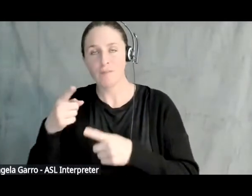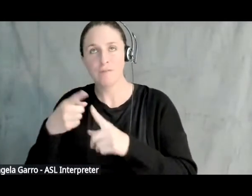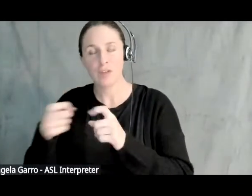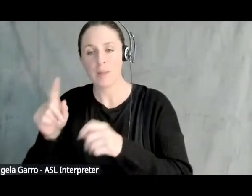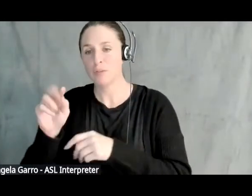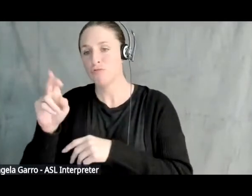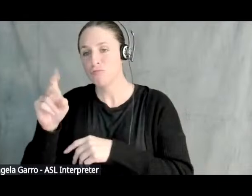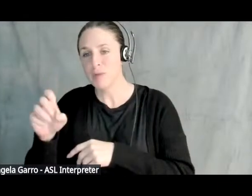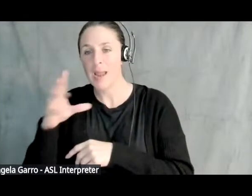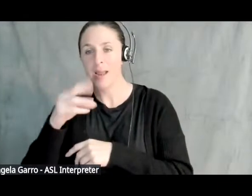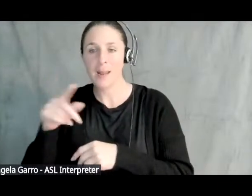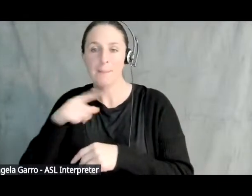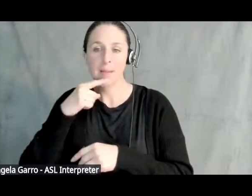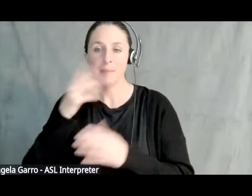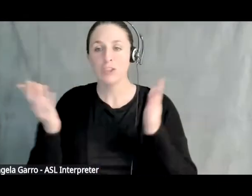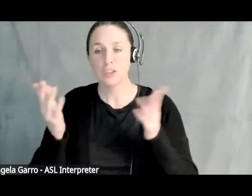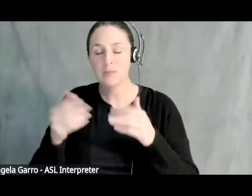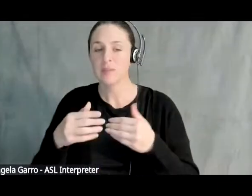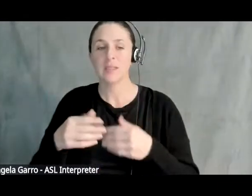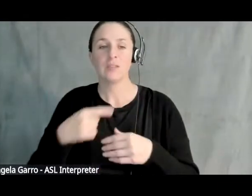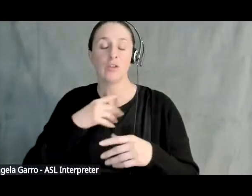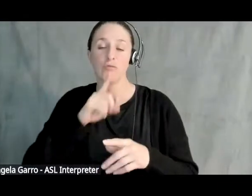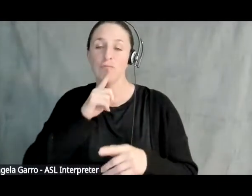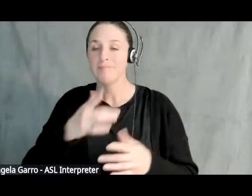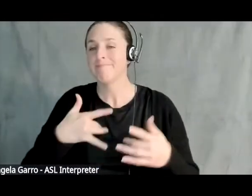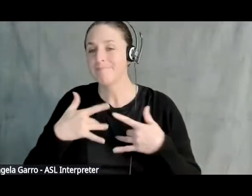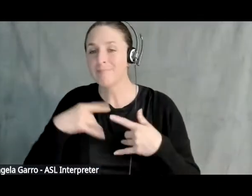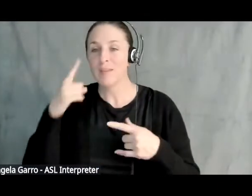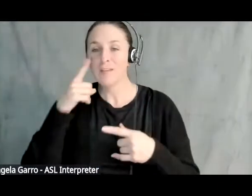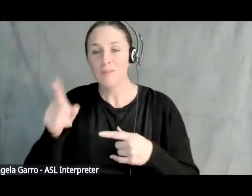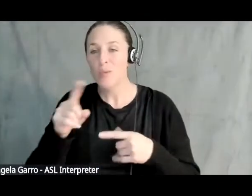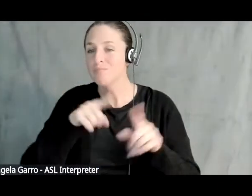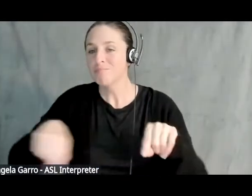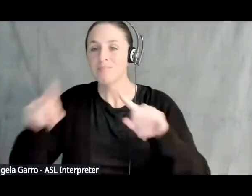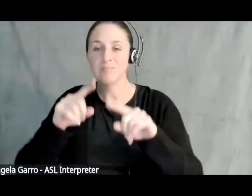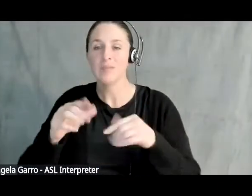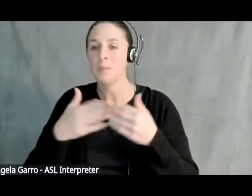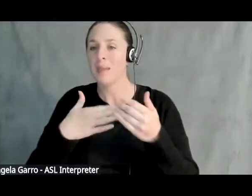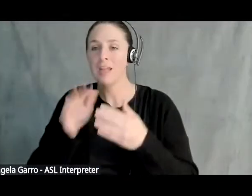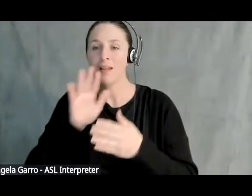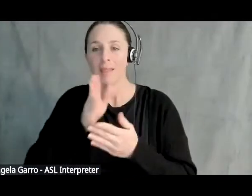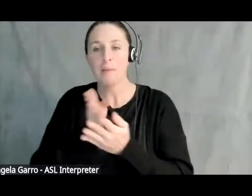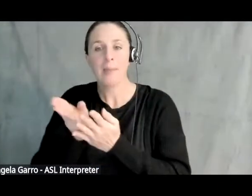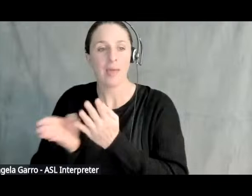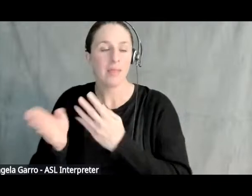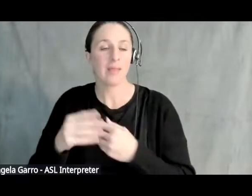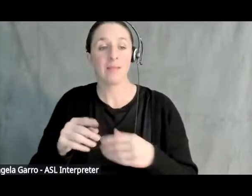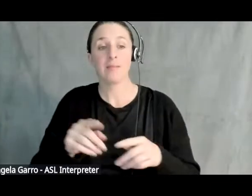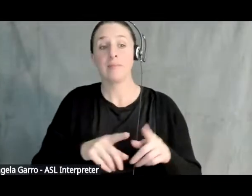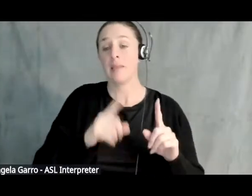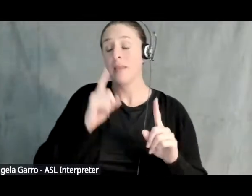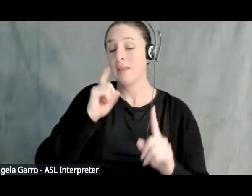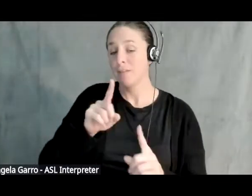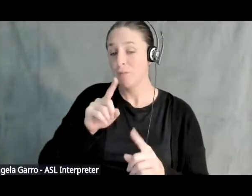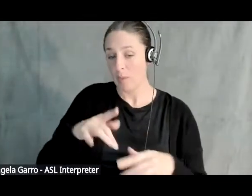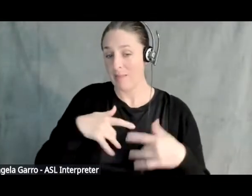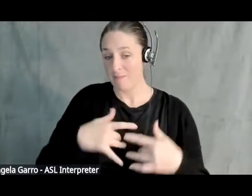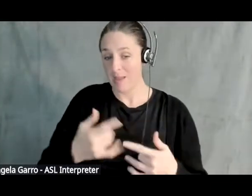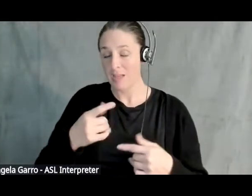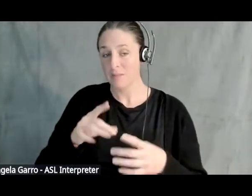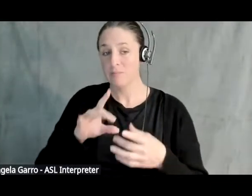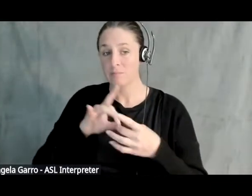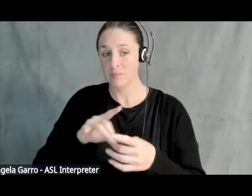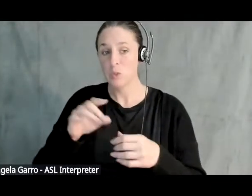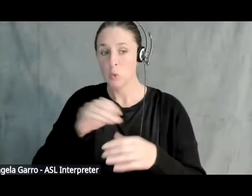what path we're looking for after graduation. So yeah. And as for the events going on with the Student Board Council, at our